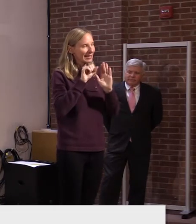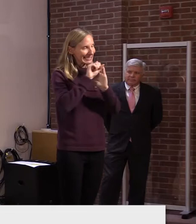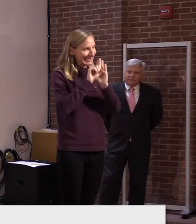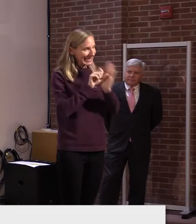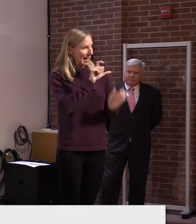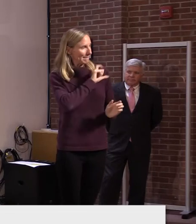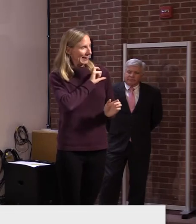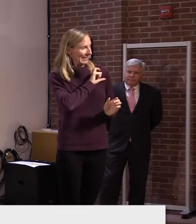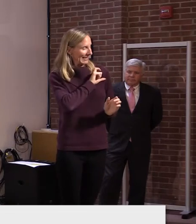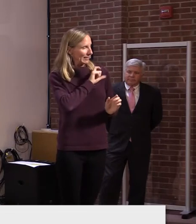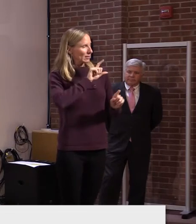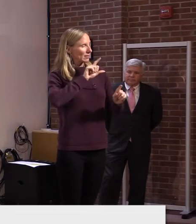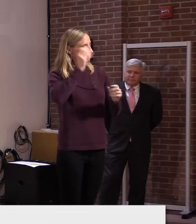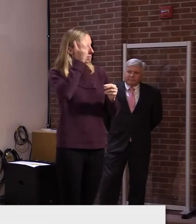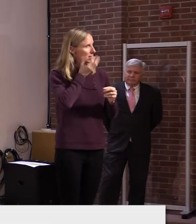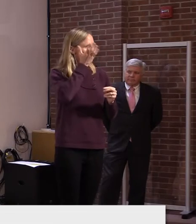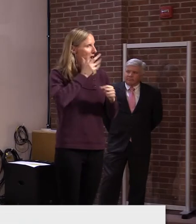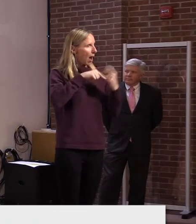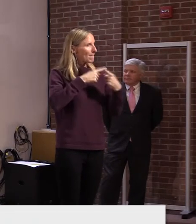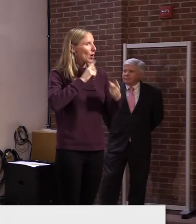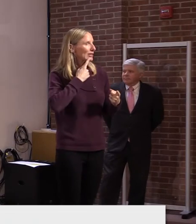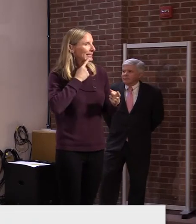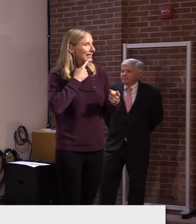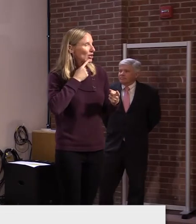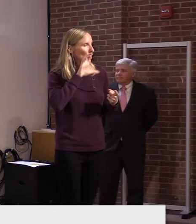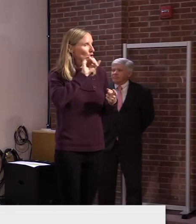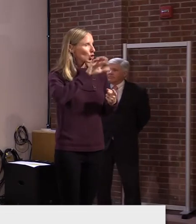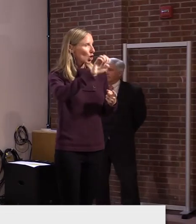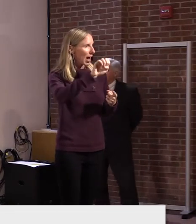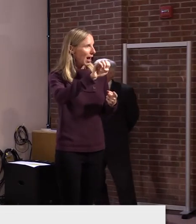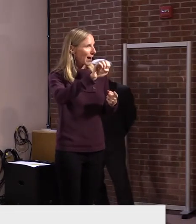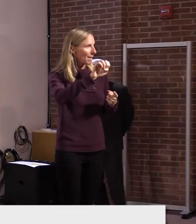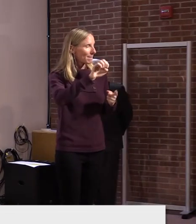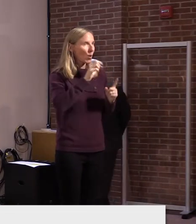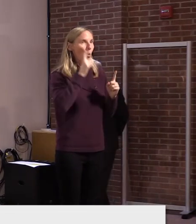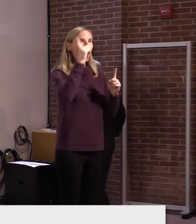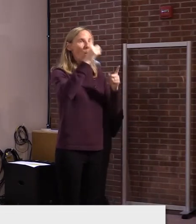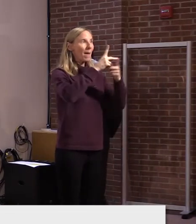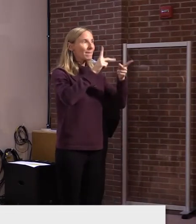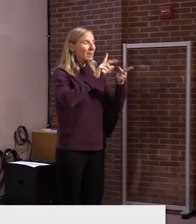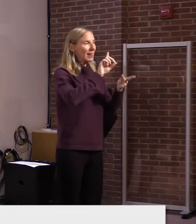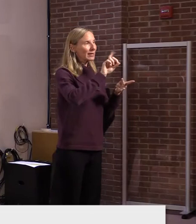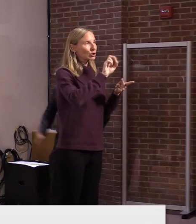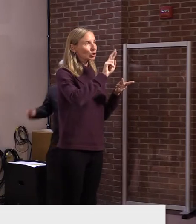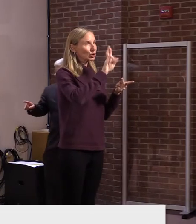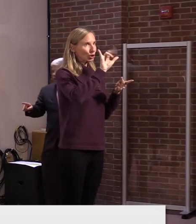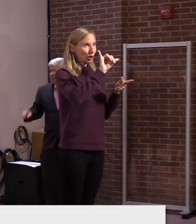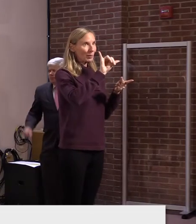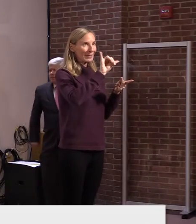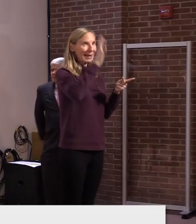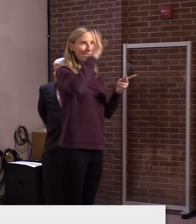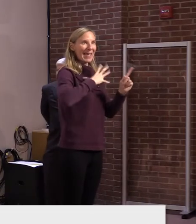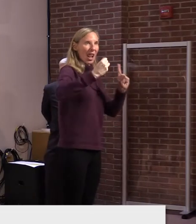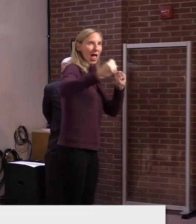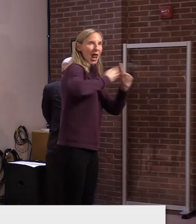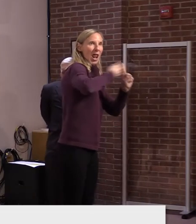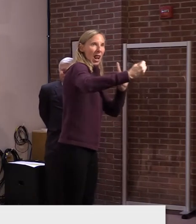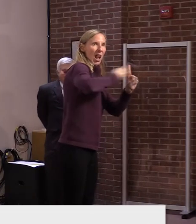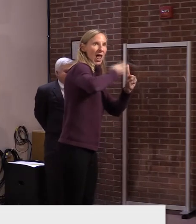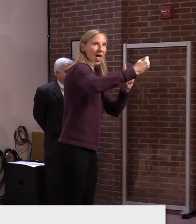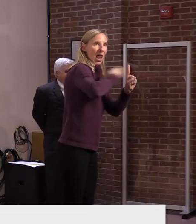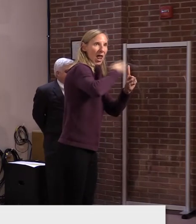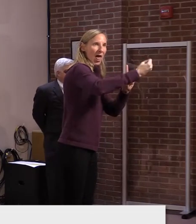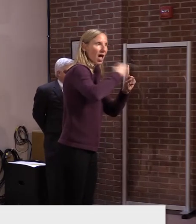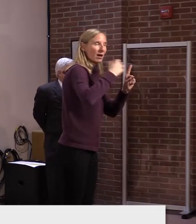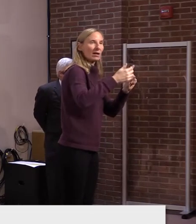crimes. In one case, a Derby man in his own home was beaten so severely that he was paralyzed. Yeah, it took the state police 10 months to